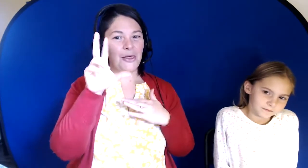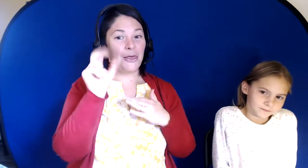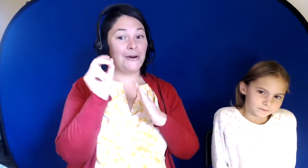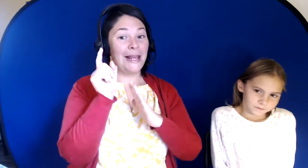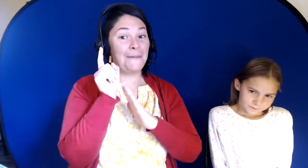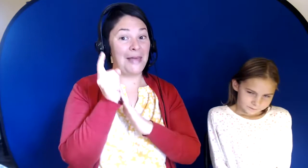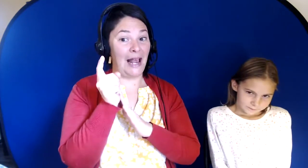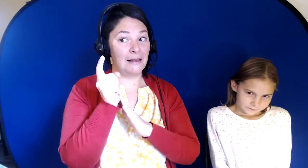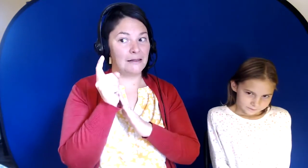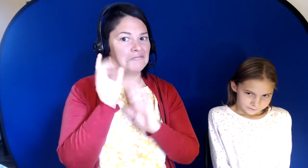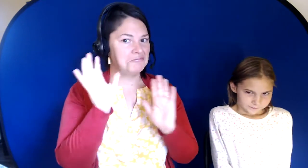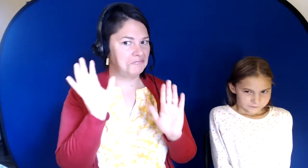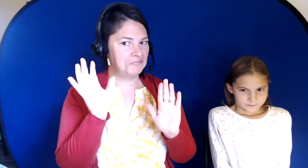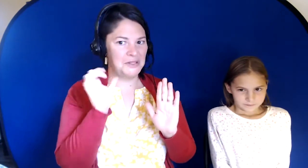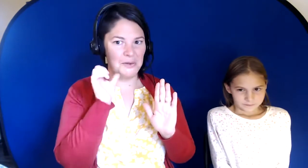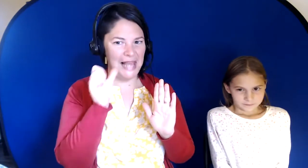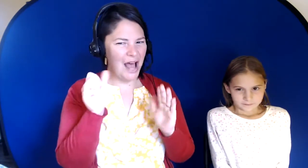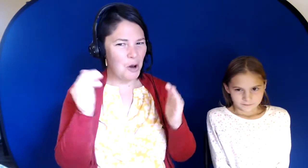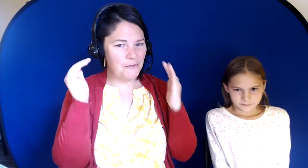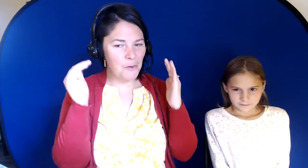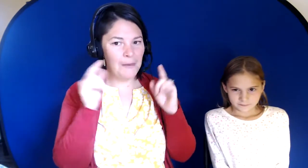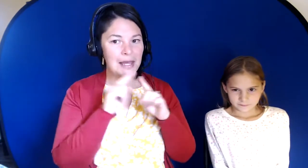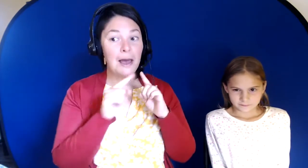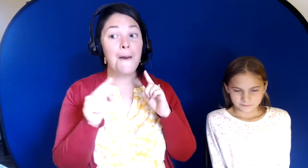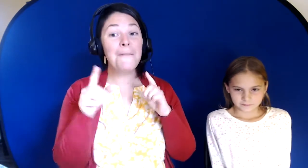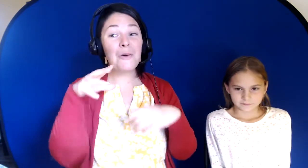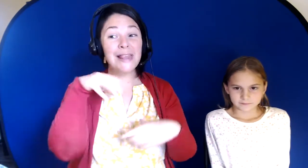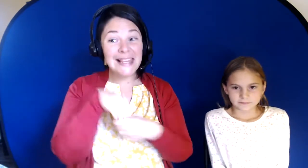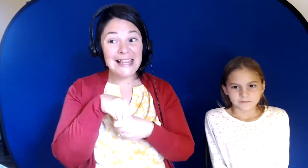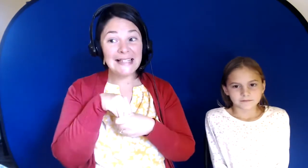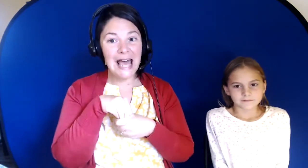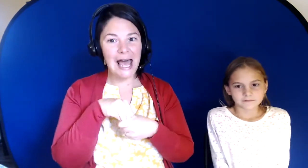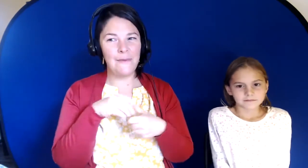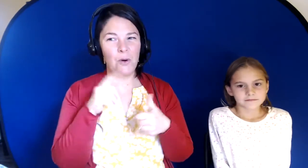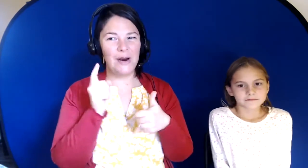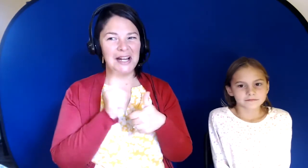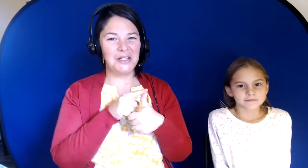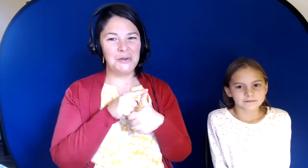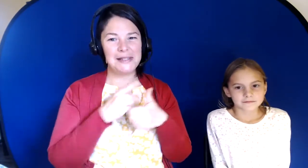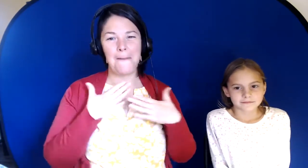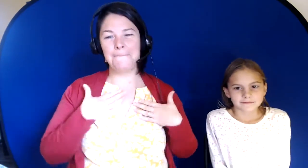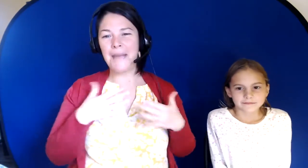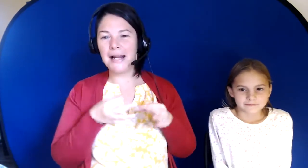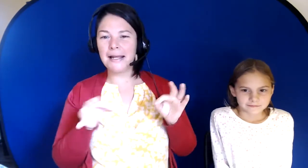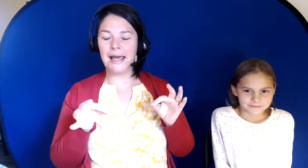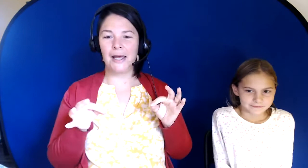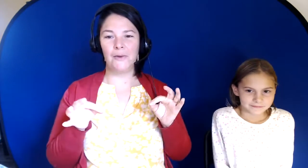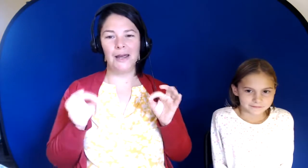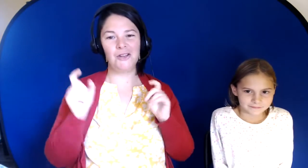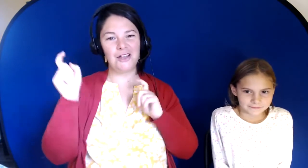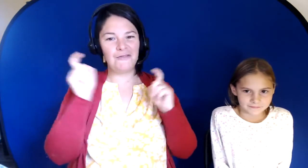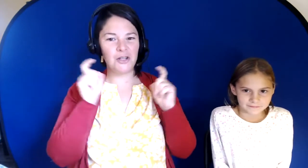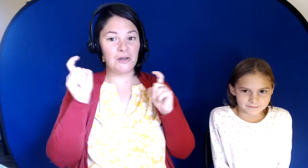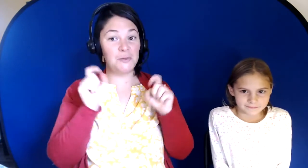30 minutes. So not overwhelming, but within that time, we're going to do some body language and facial expression